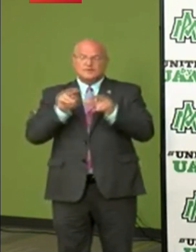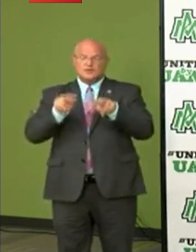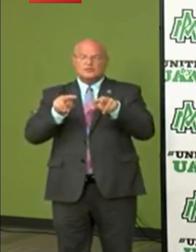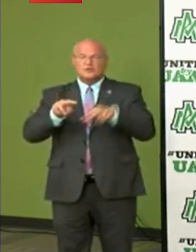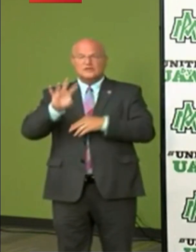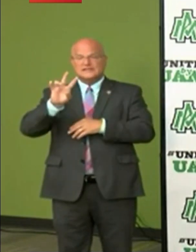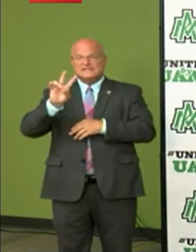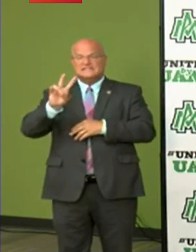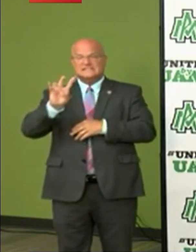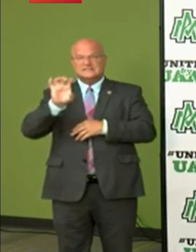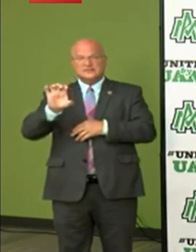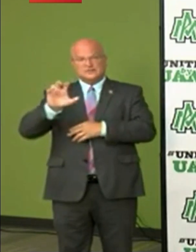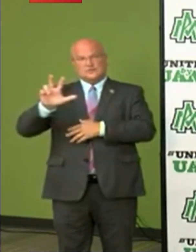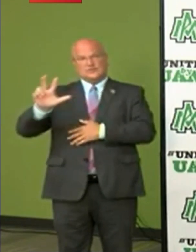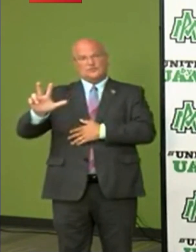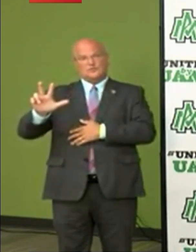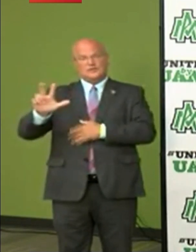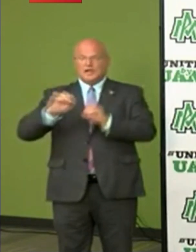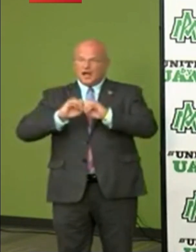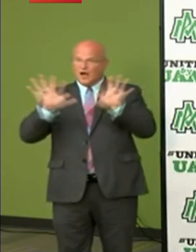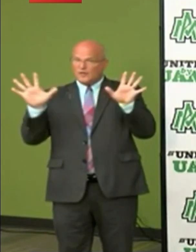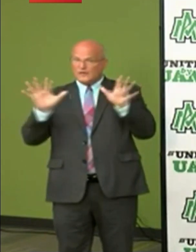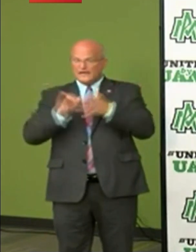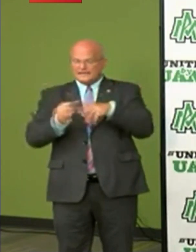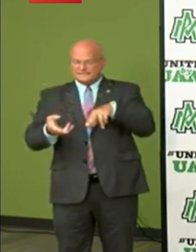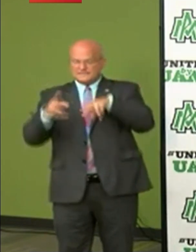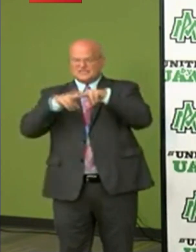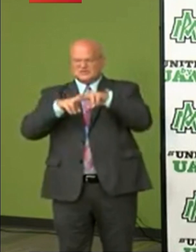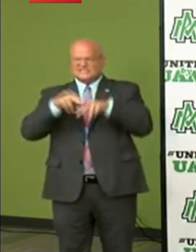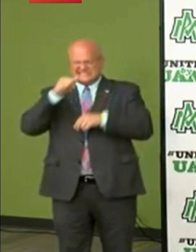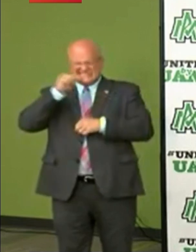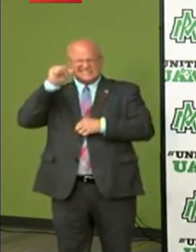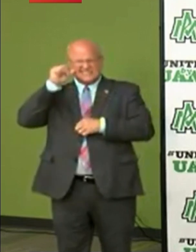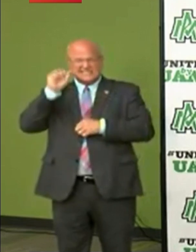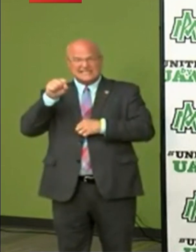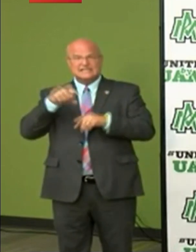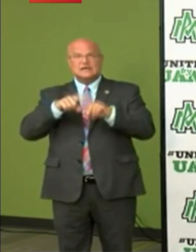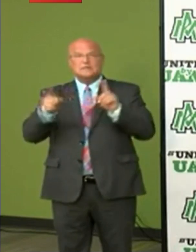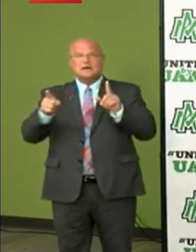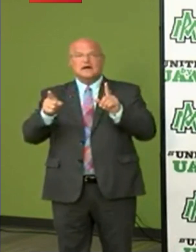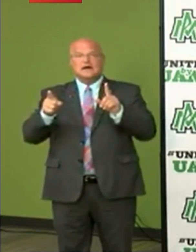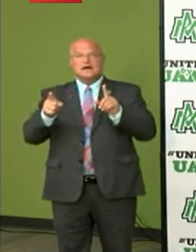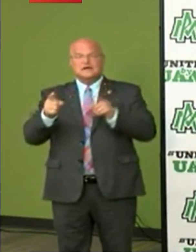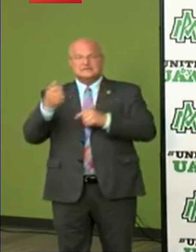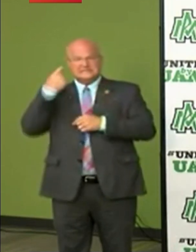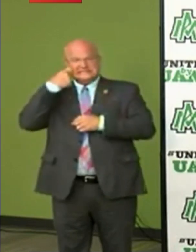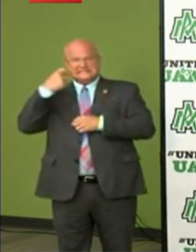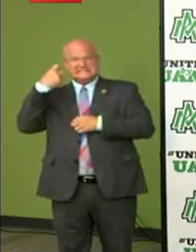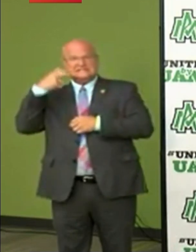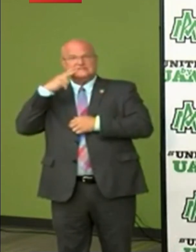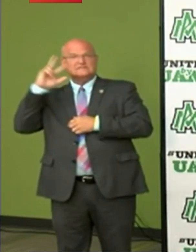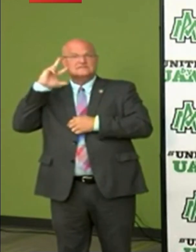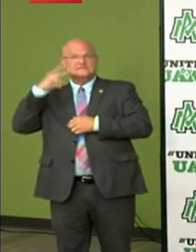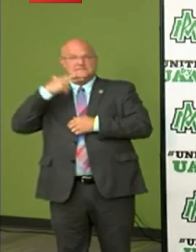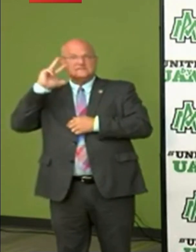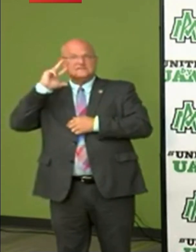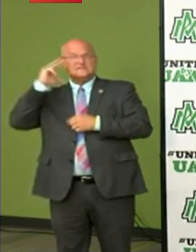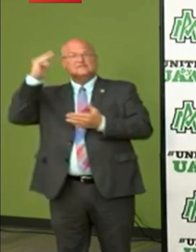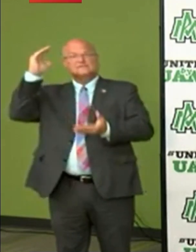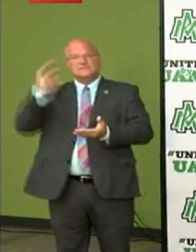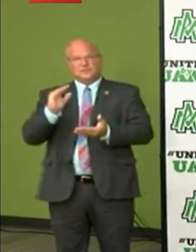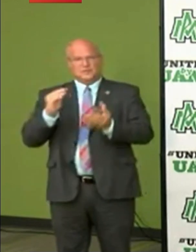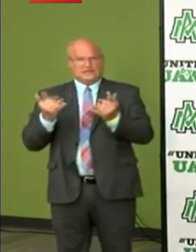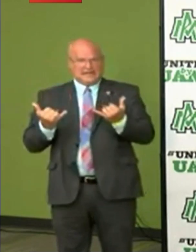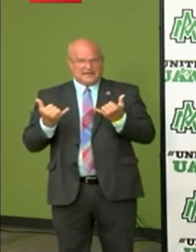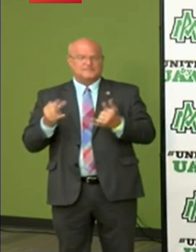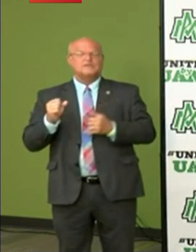the 703, obviously that's an increase from yesterday, but it's a reduction from the previous 3 days, I believe it